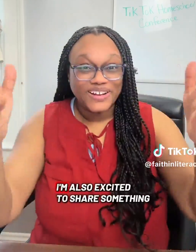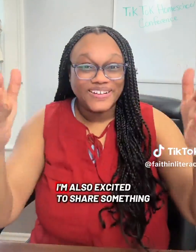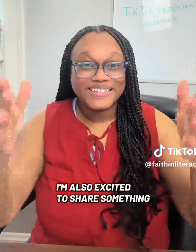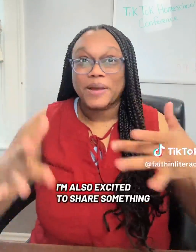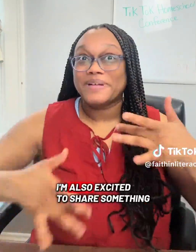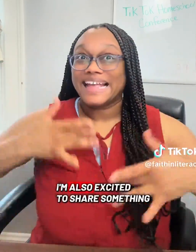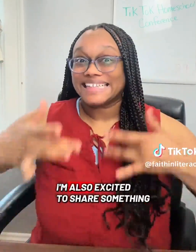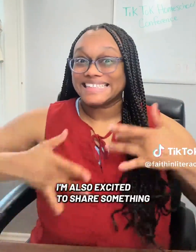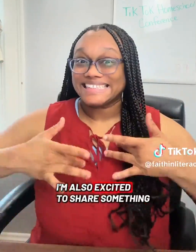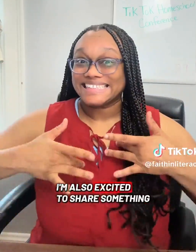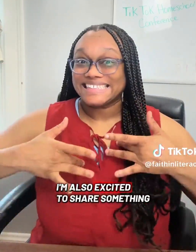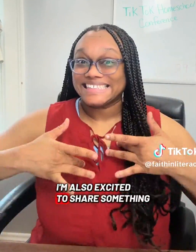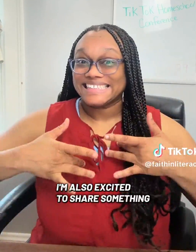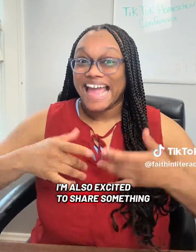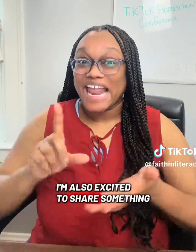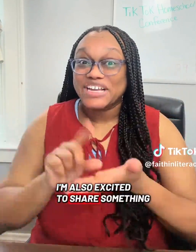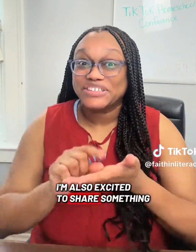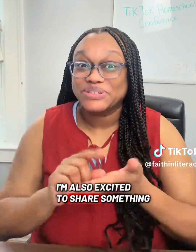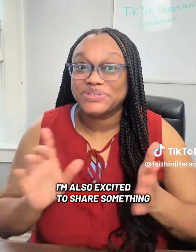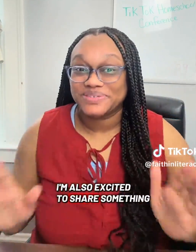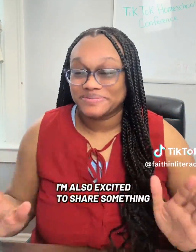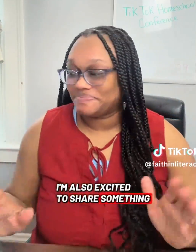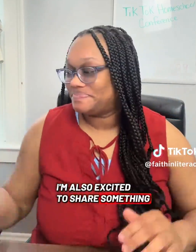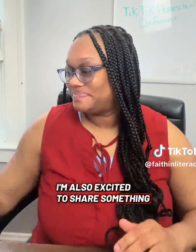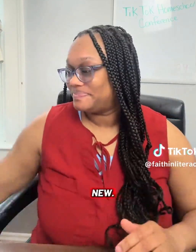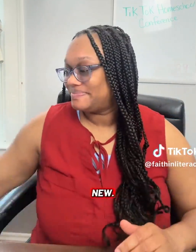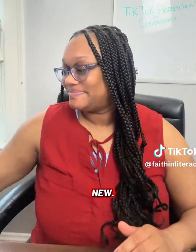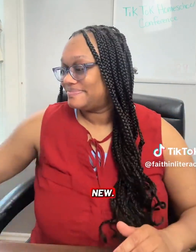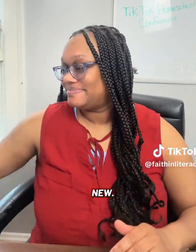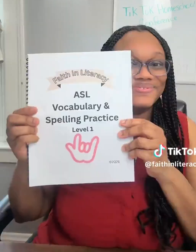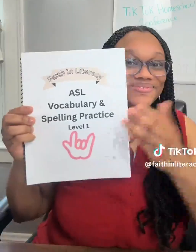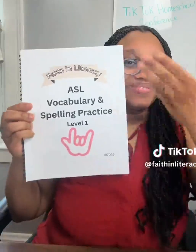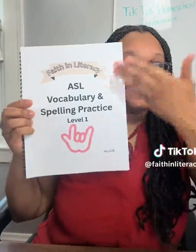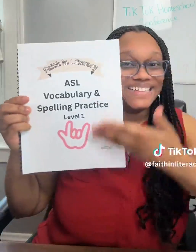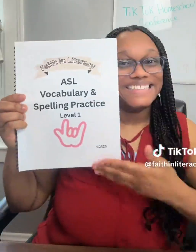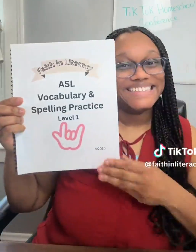I'm also excited to share something new.